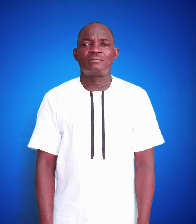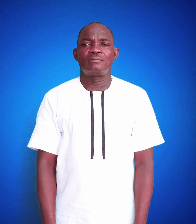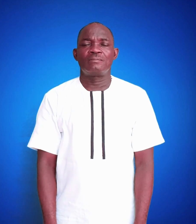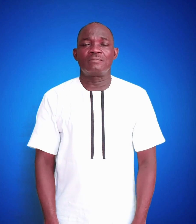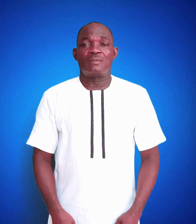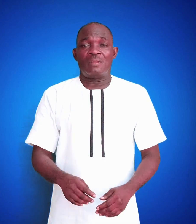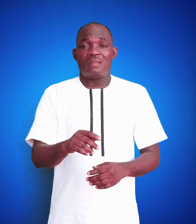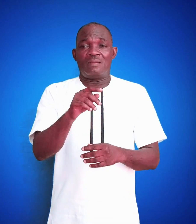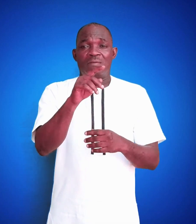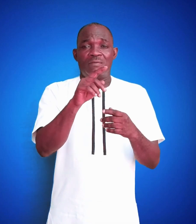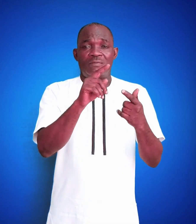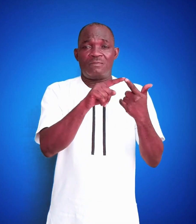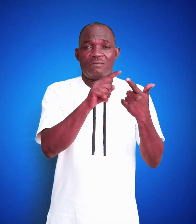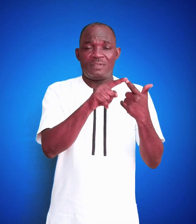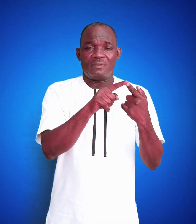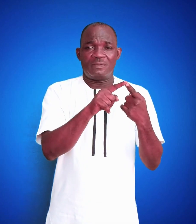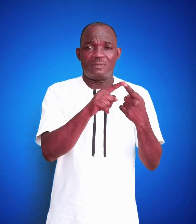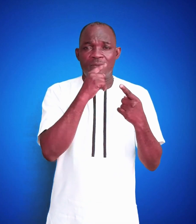1.